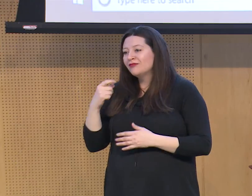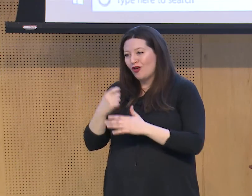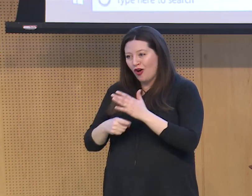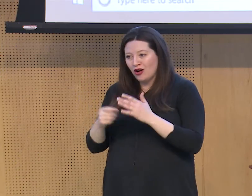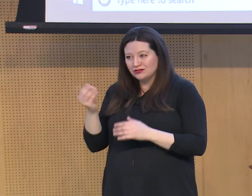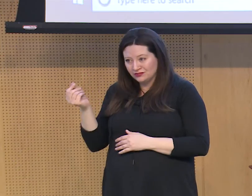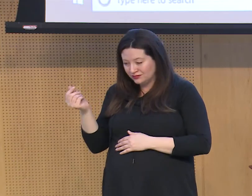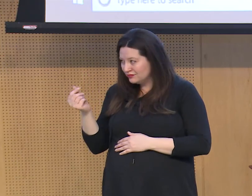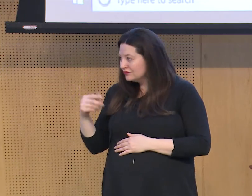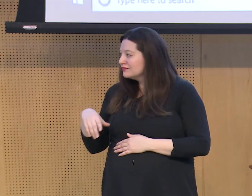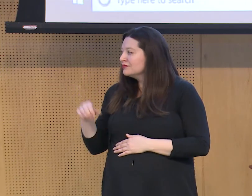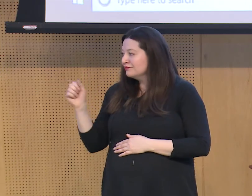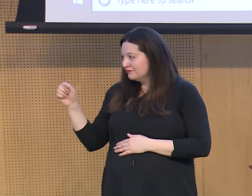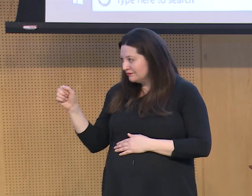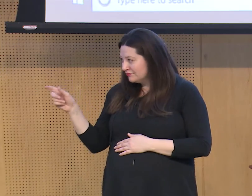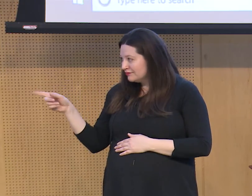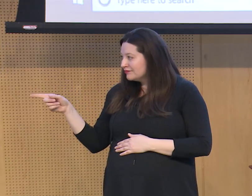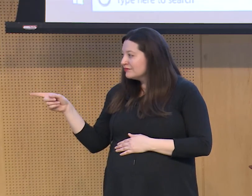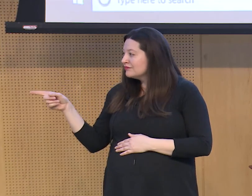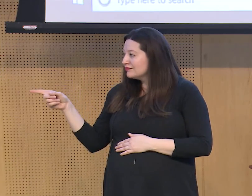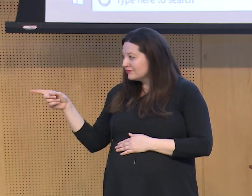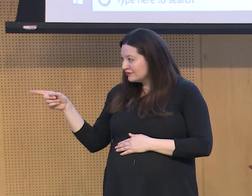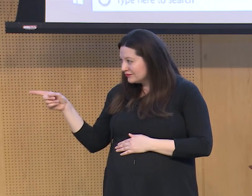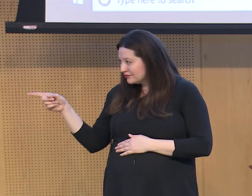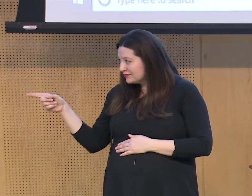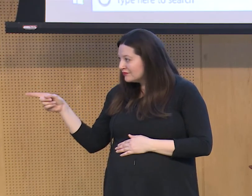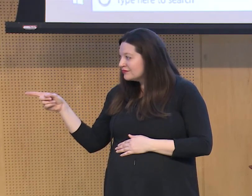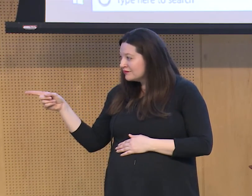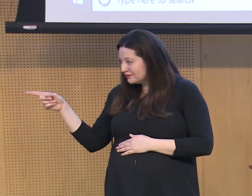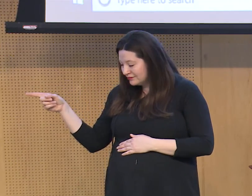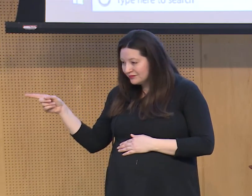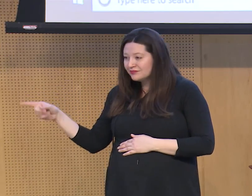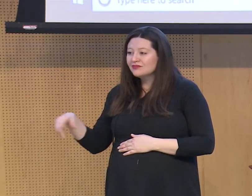Clark Gym costs. The Vignelli Gallery costs money.